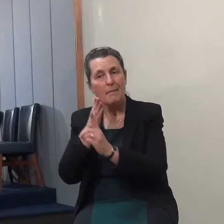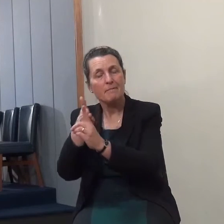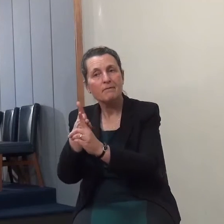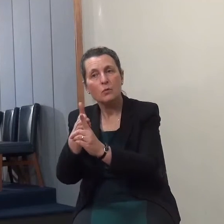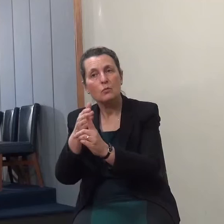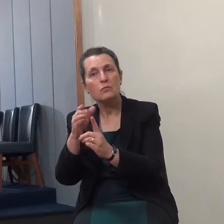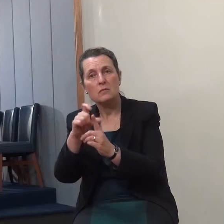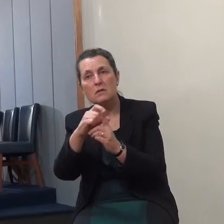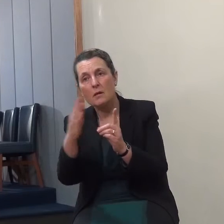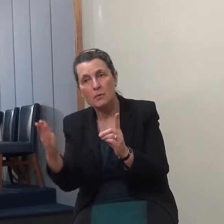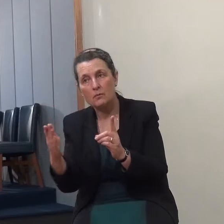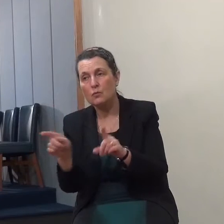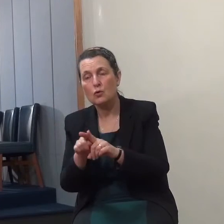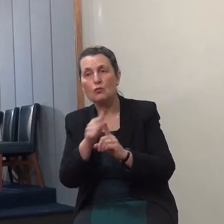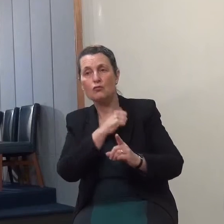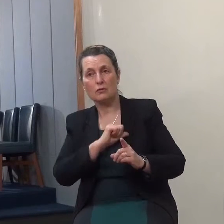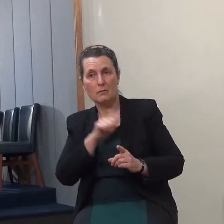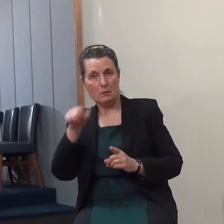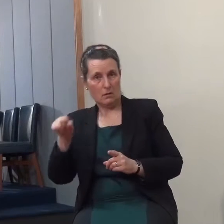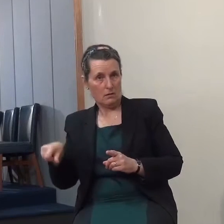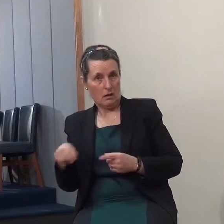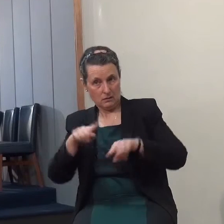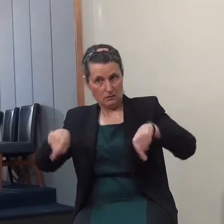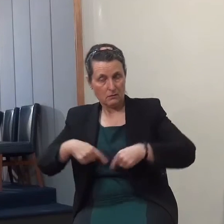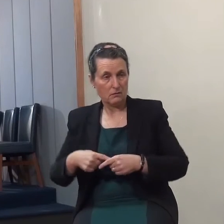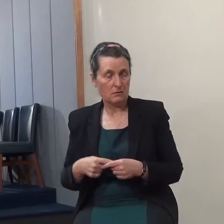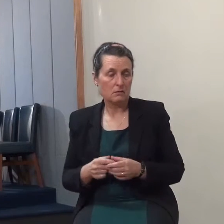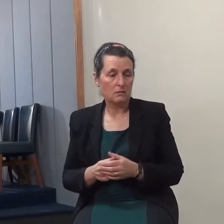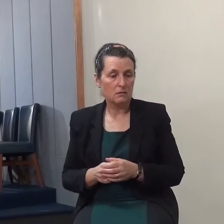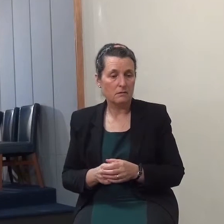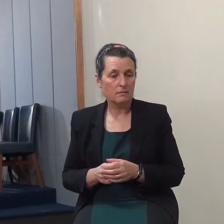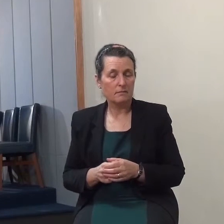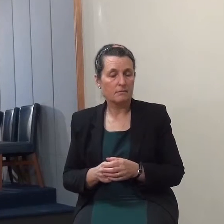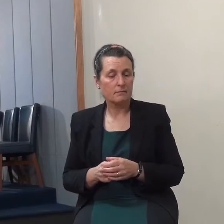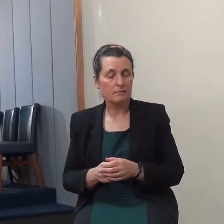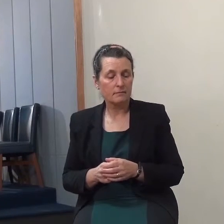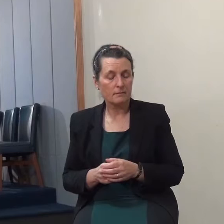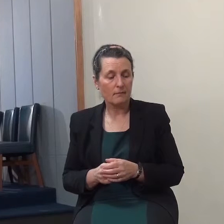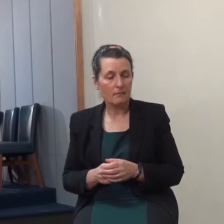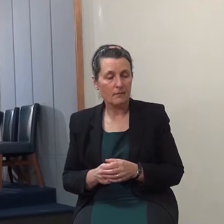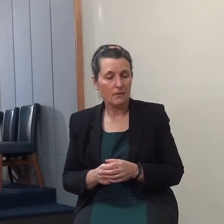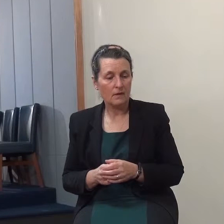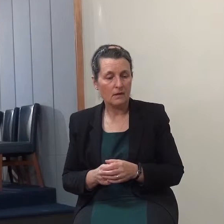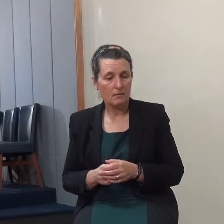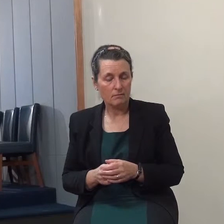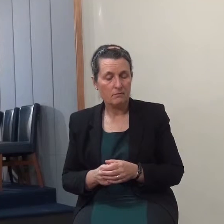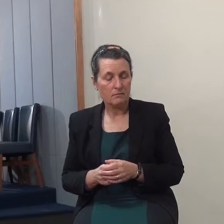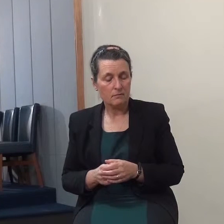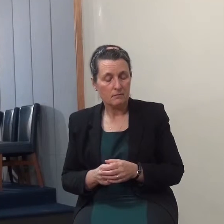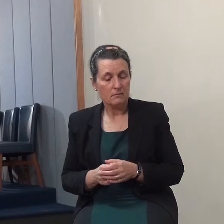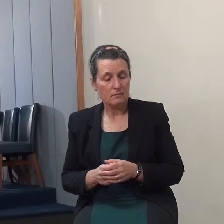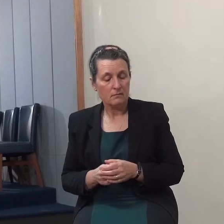people generally. Now, when you're reminded once again about verse 23 of the previous